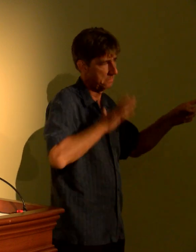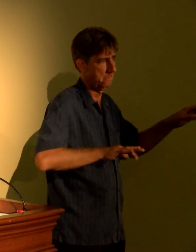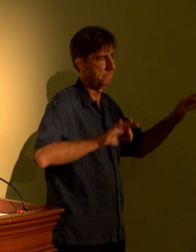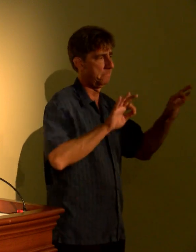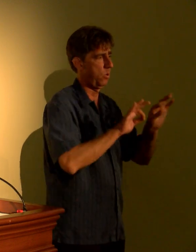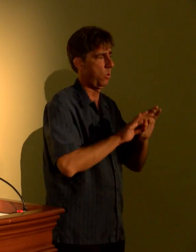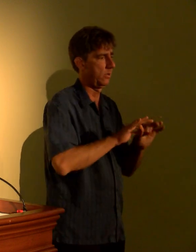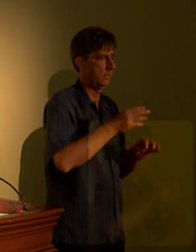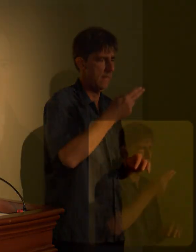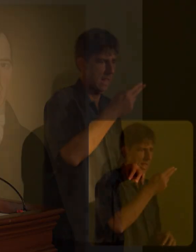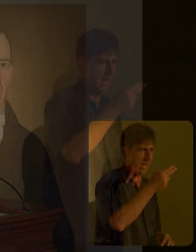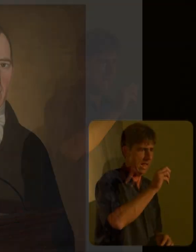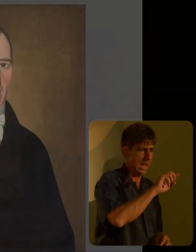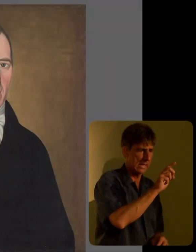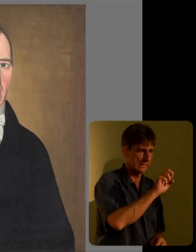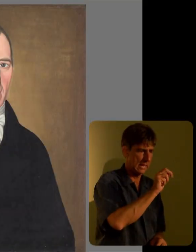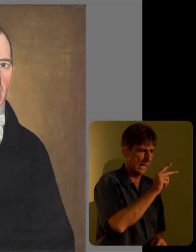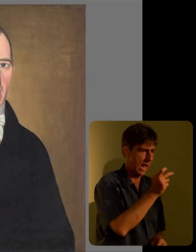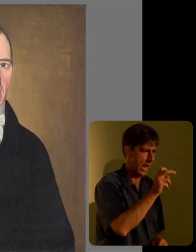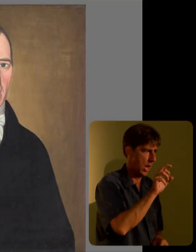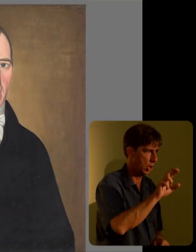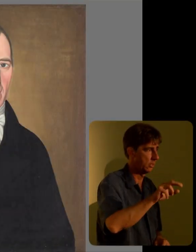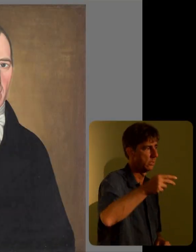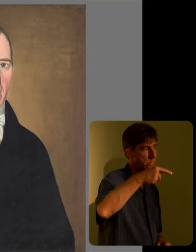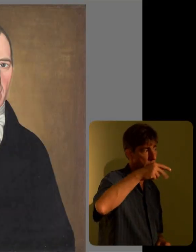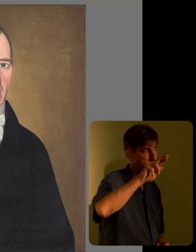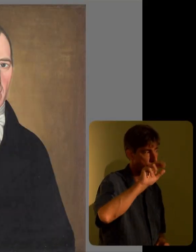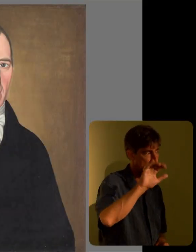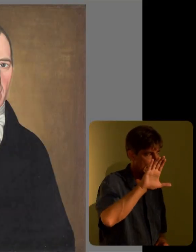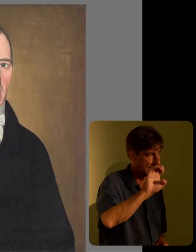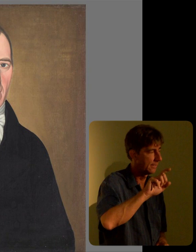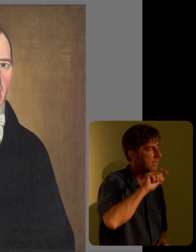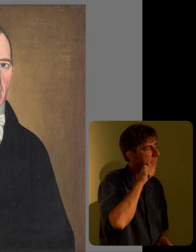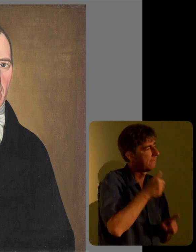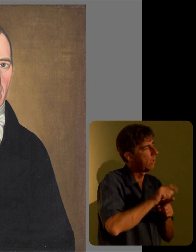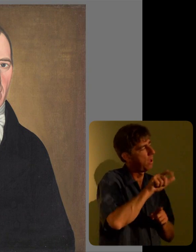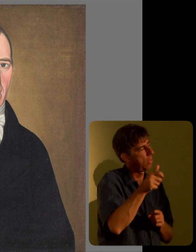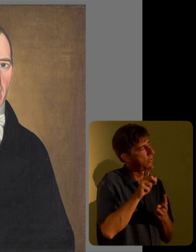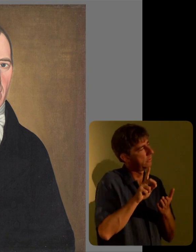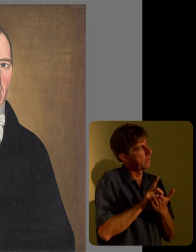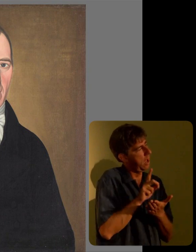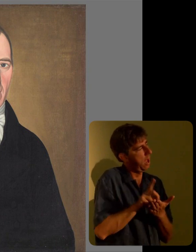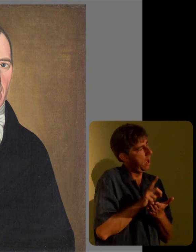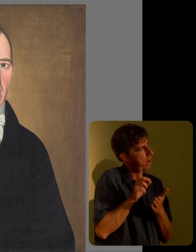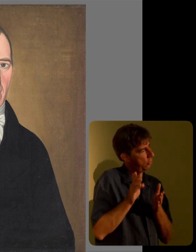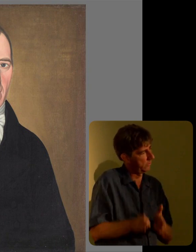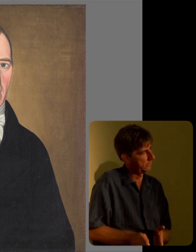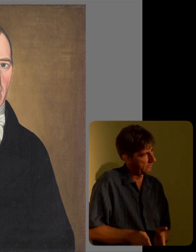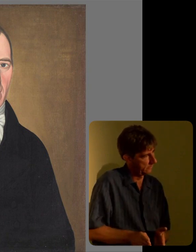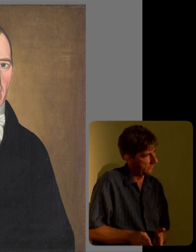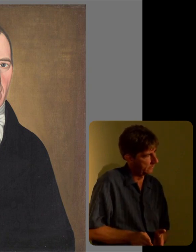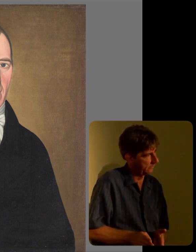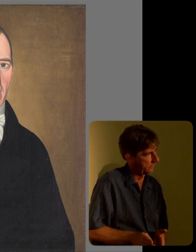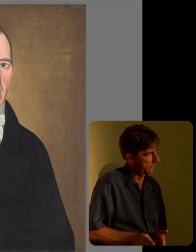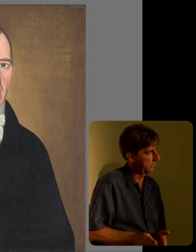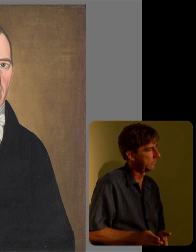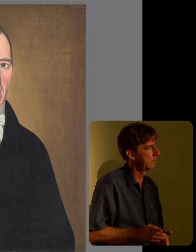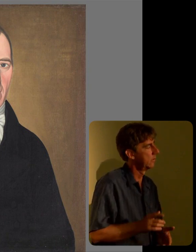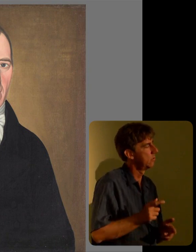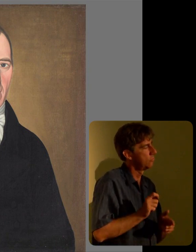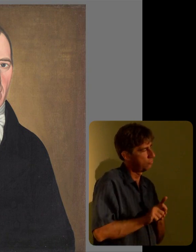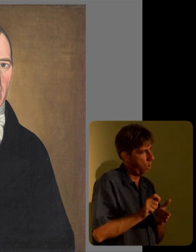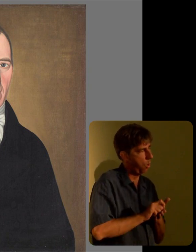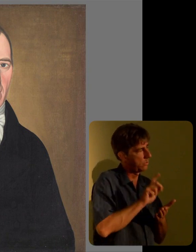is Hezekiah Prince, and he was another diarist, and in the 1820s he wrote diary entries that